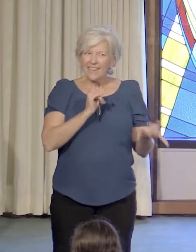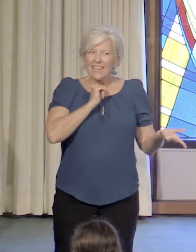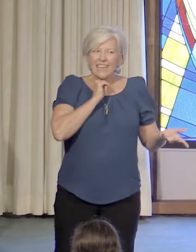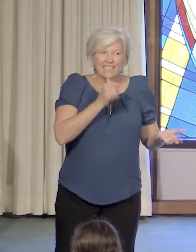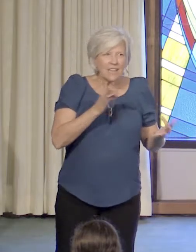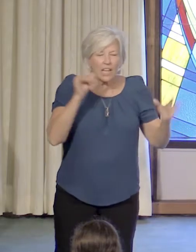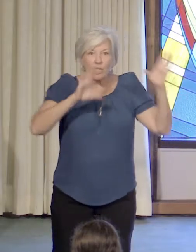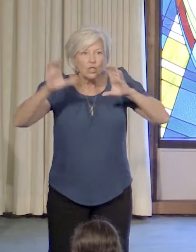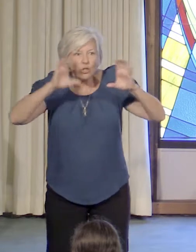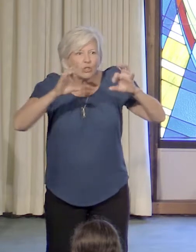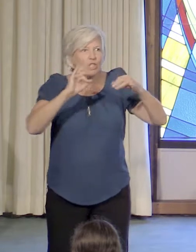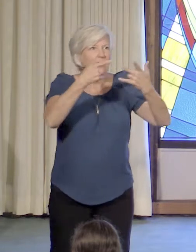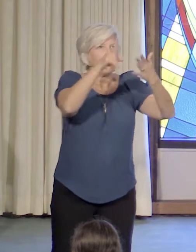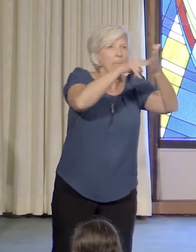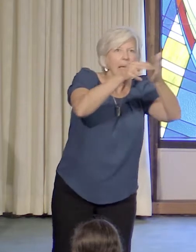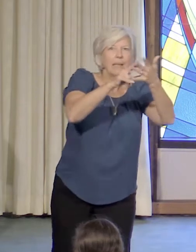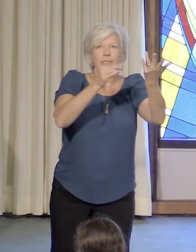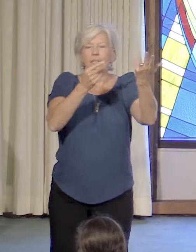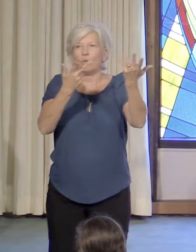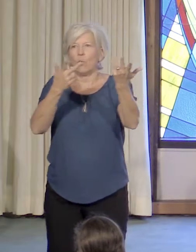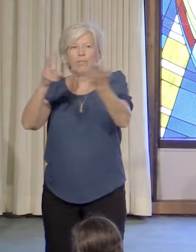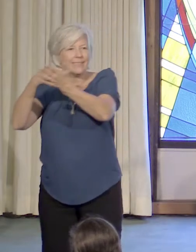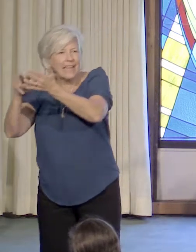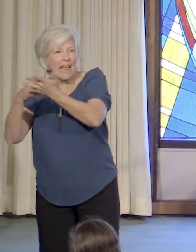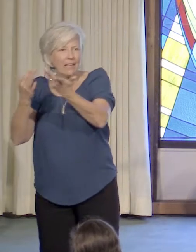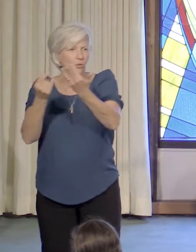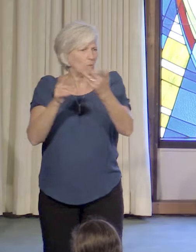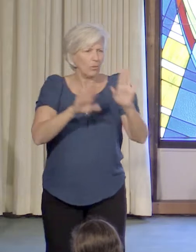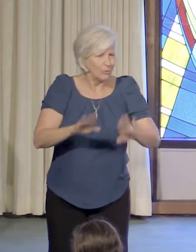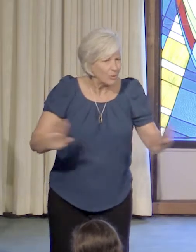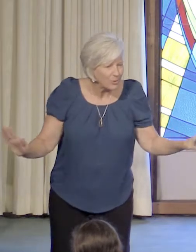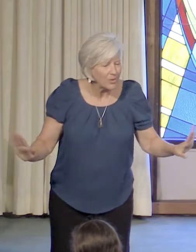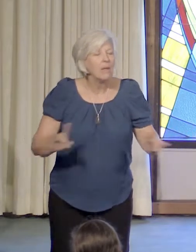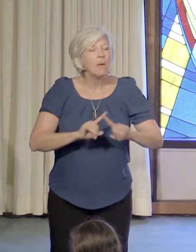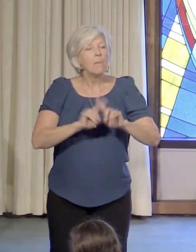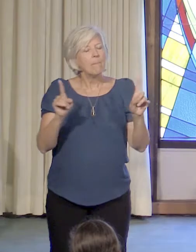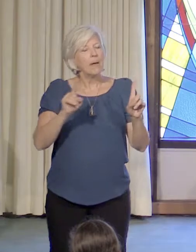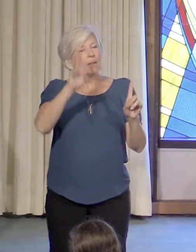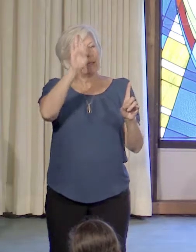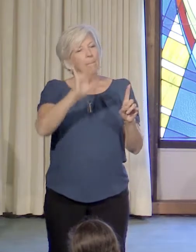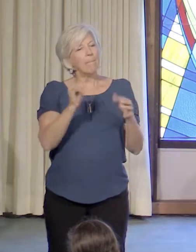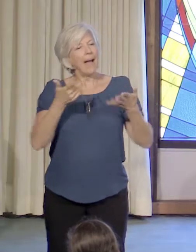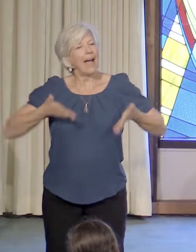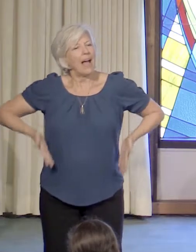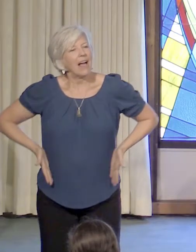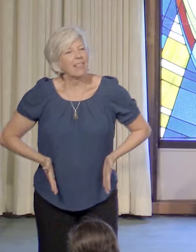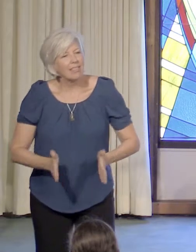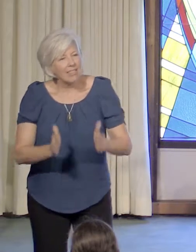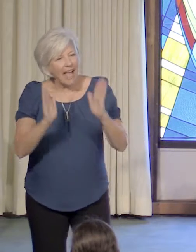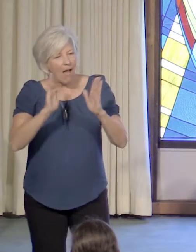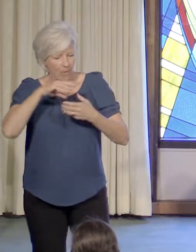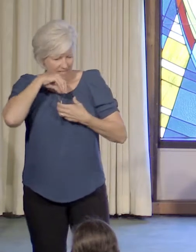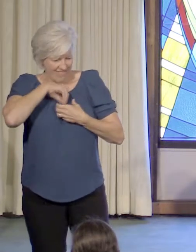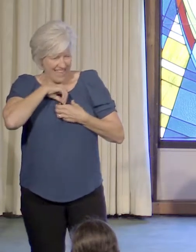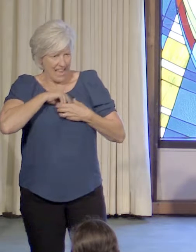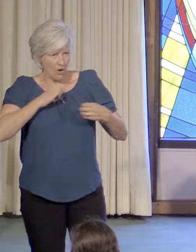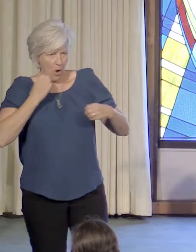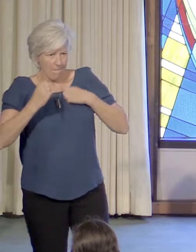the dance, or in the children. And I love this, but by allowing the inner emotion of